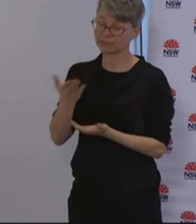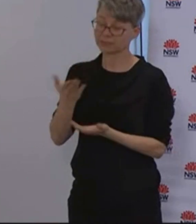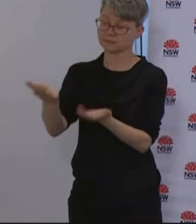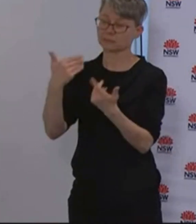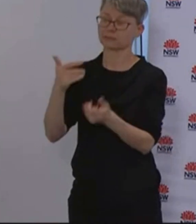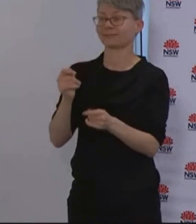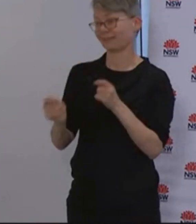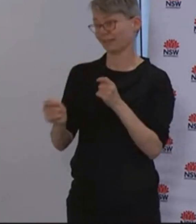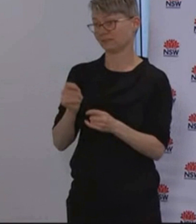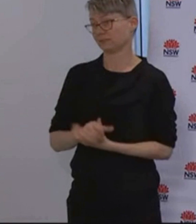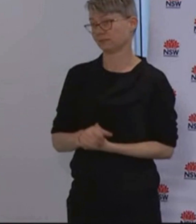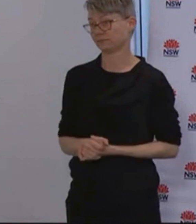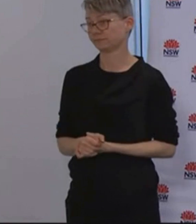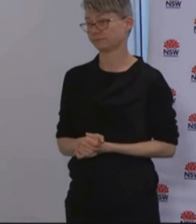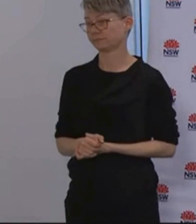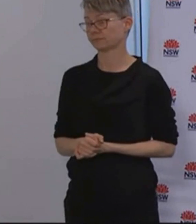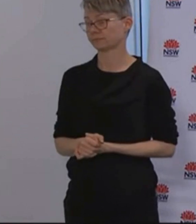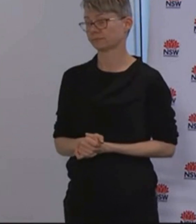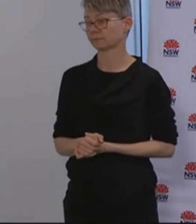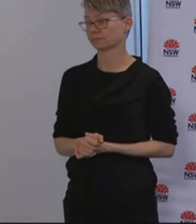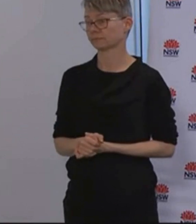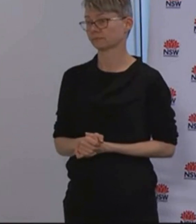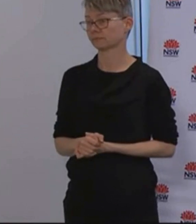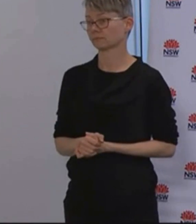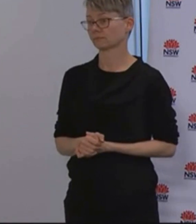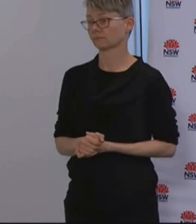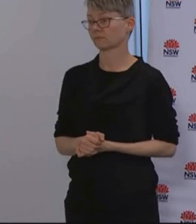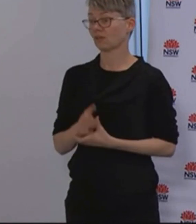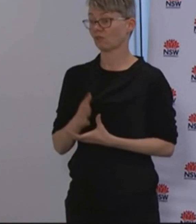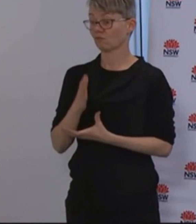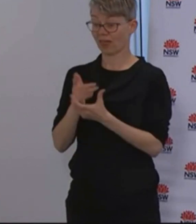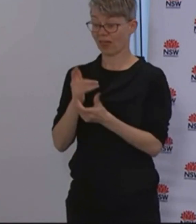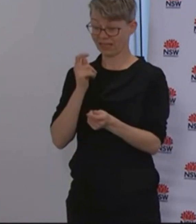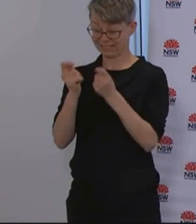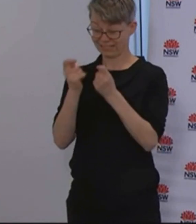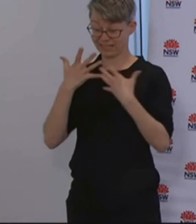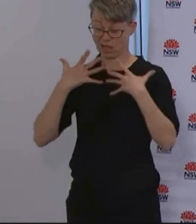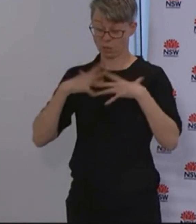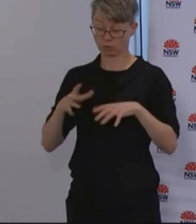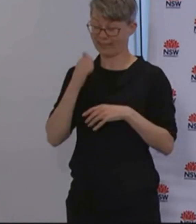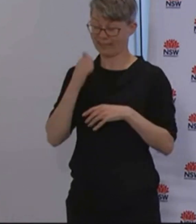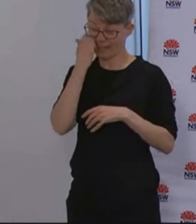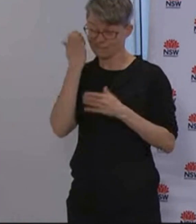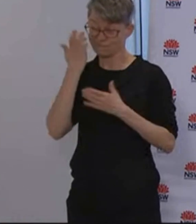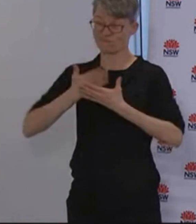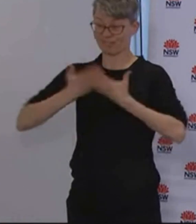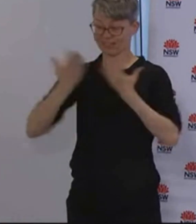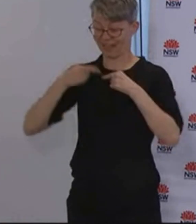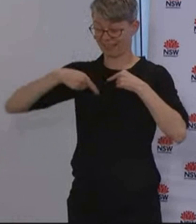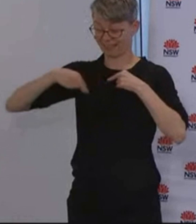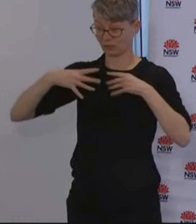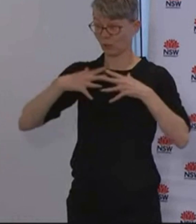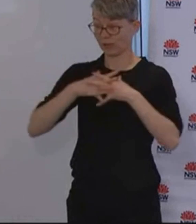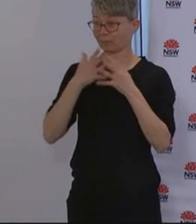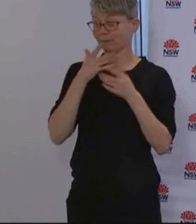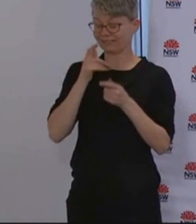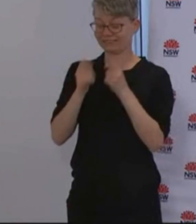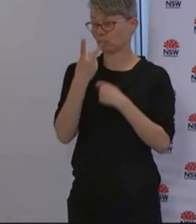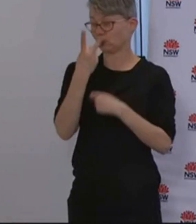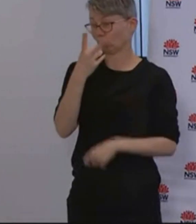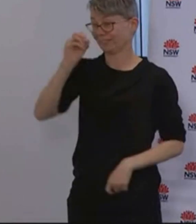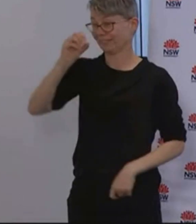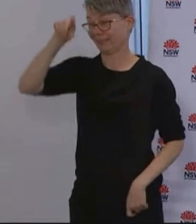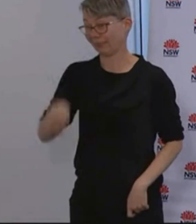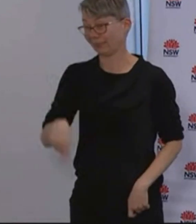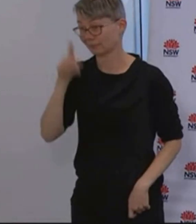testing. I would love to see the testing rates hit that 20,000 every day of this week, and I challenge